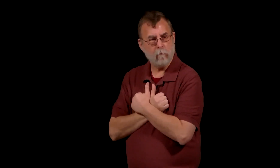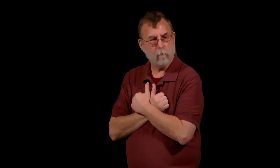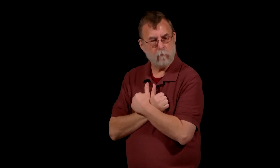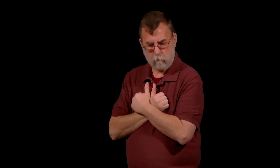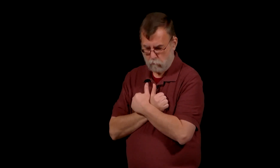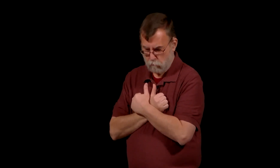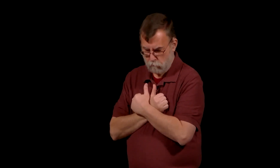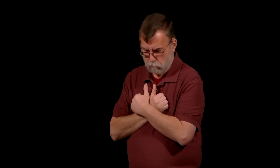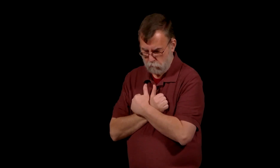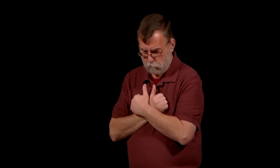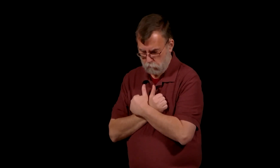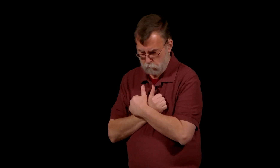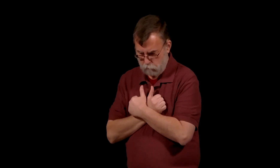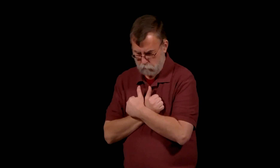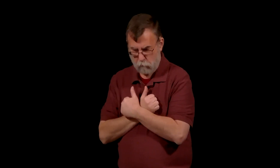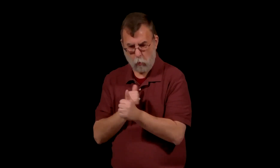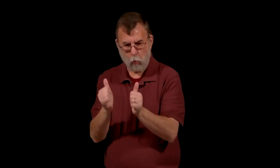Growth in love